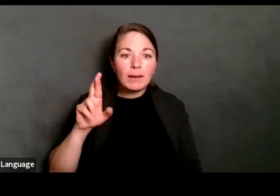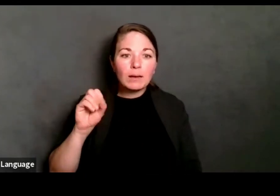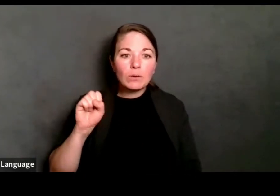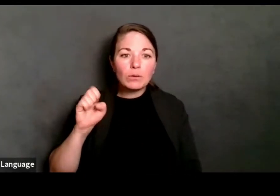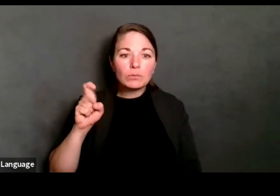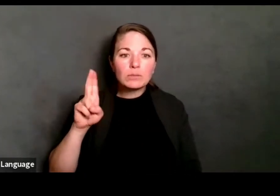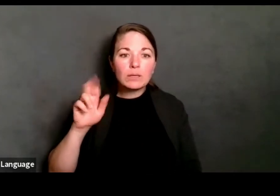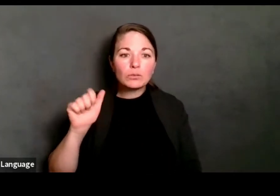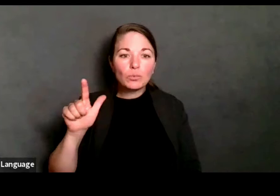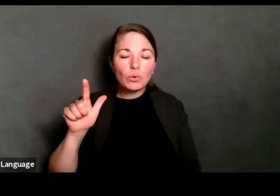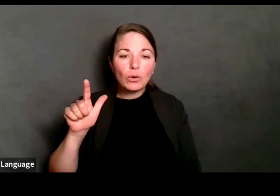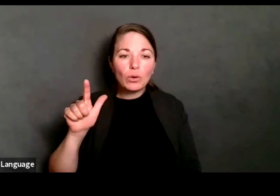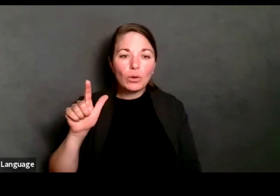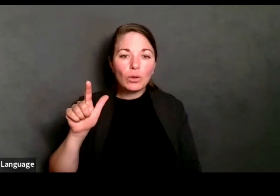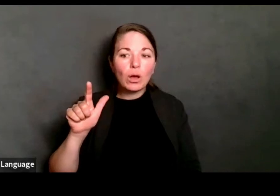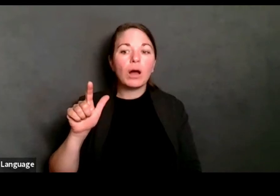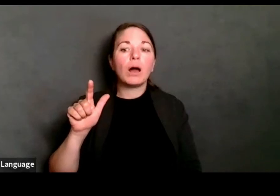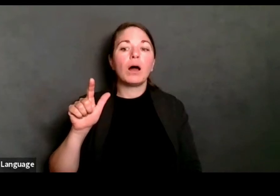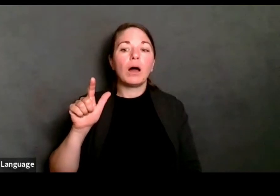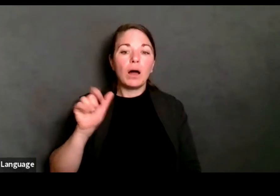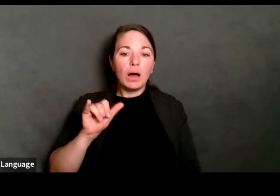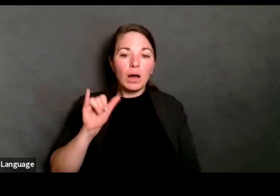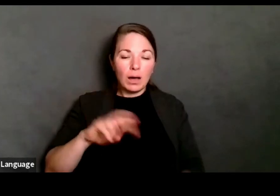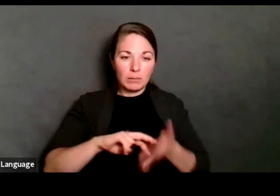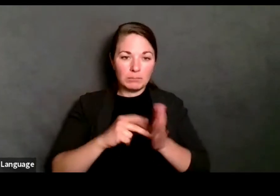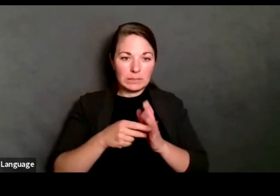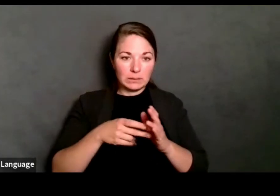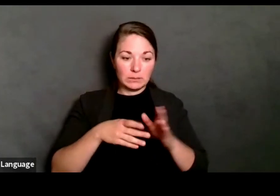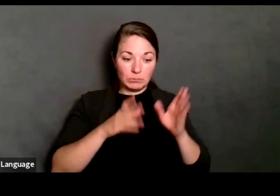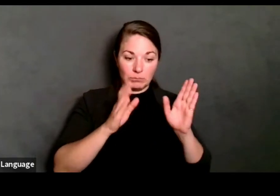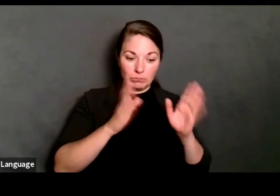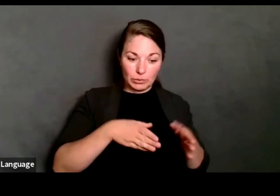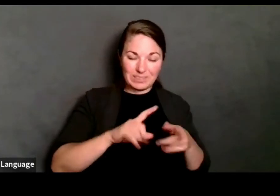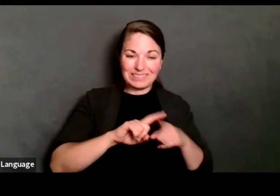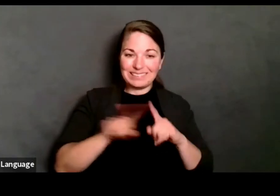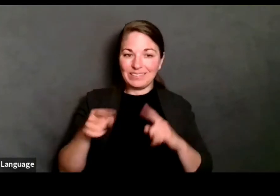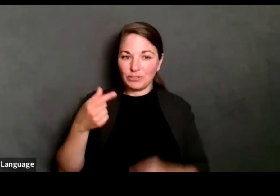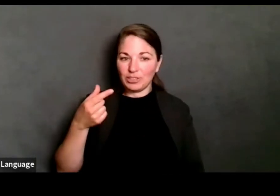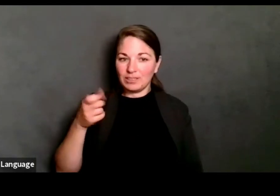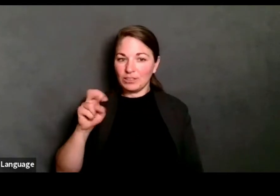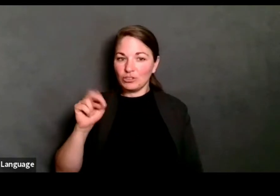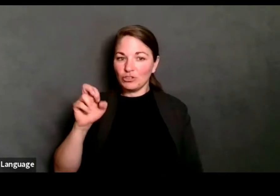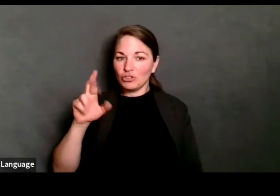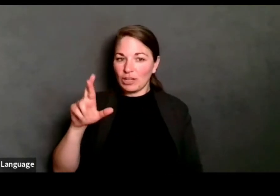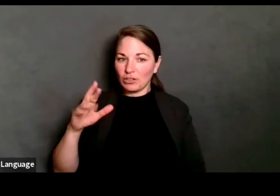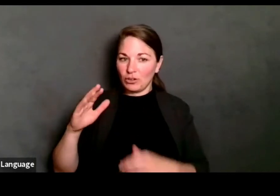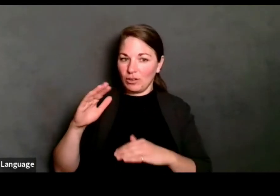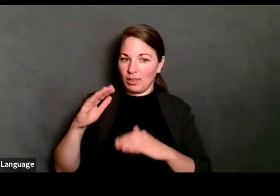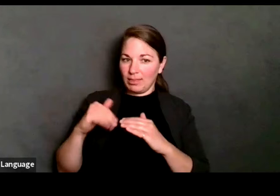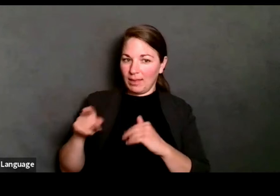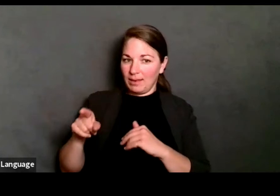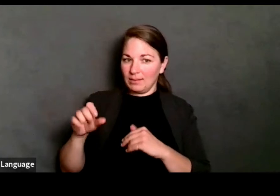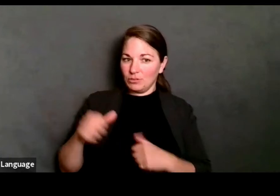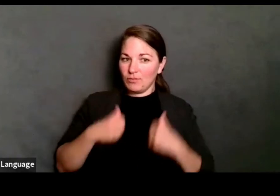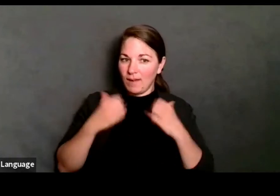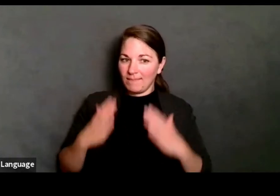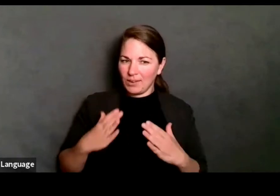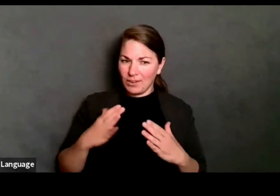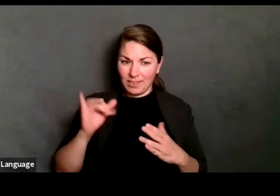violence where the perpetrator is a different gender than the survivor. Does that term bring up anything for you?